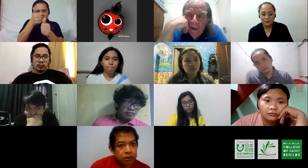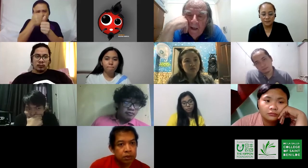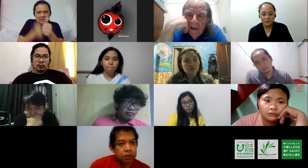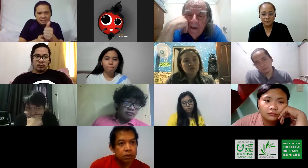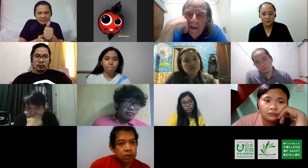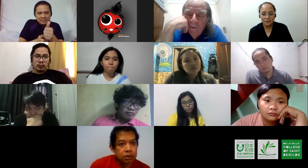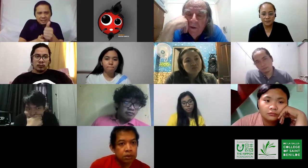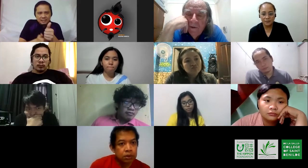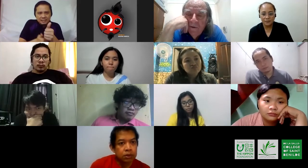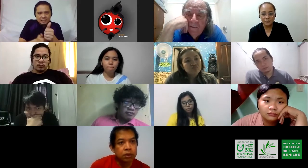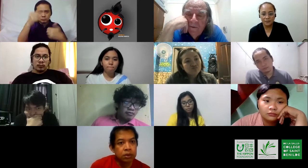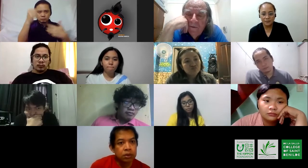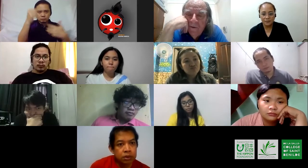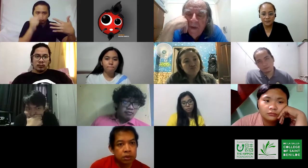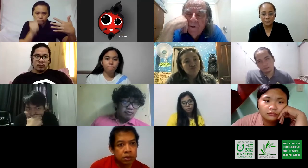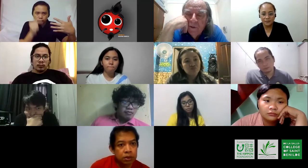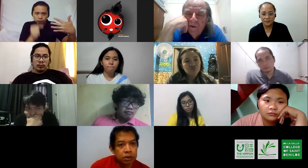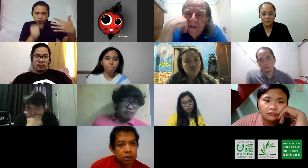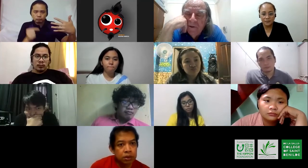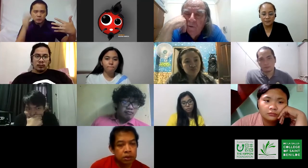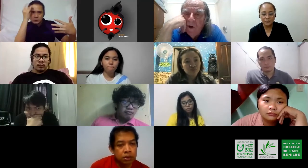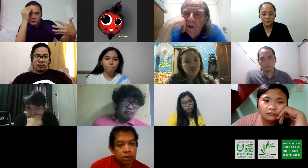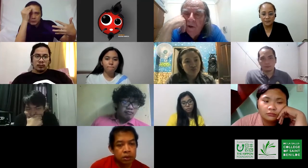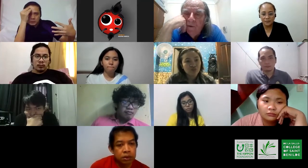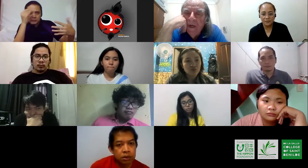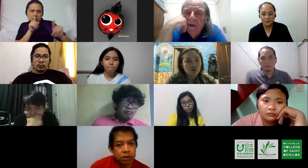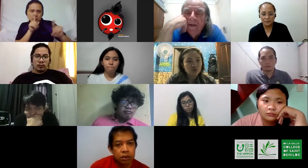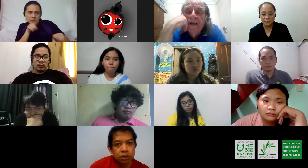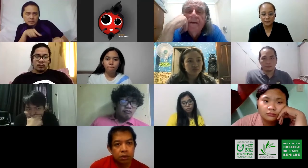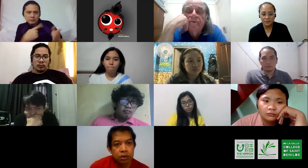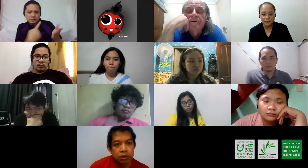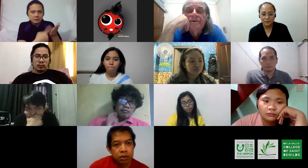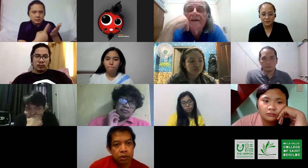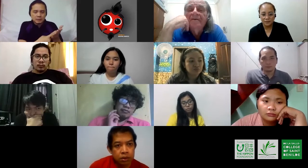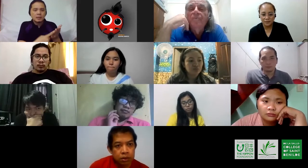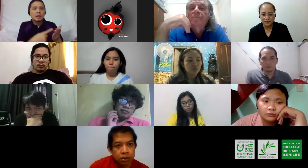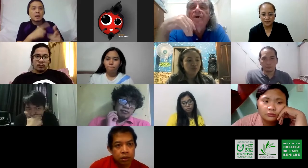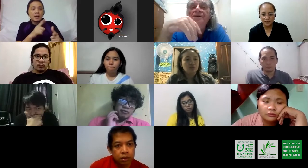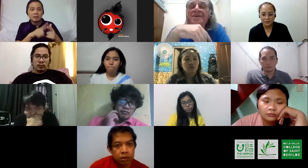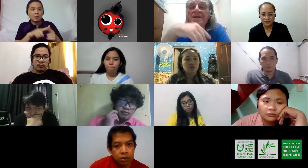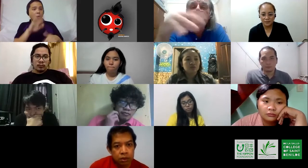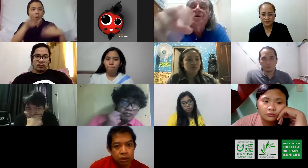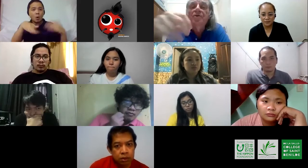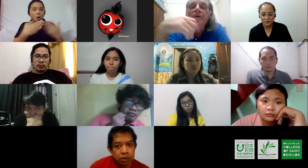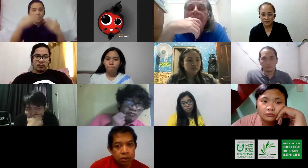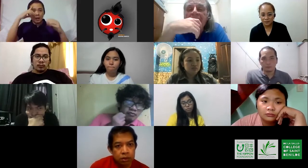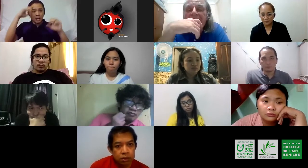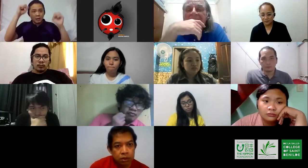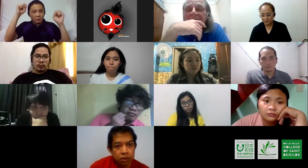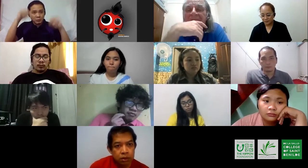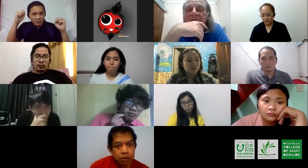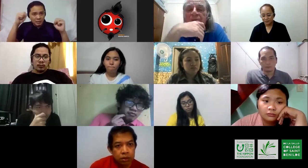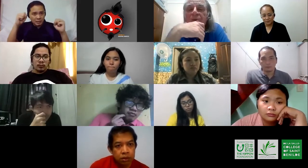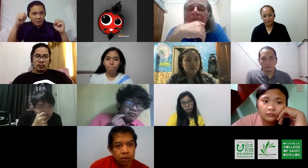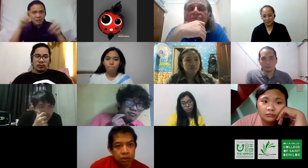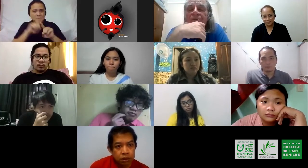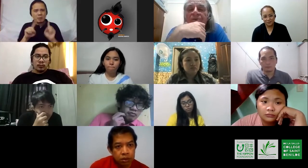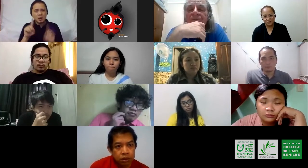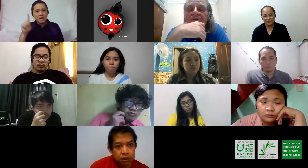And then I want you to make sure that you all agree on the answer. Like if one person doesn't agree, then you have to convince them